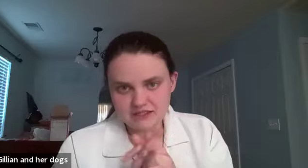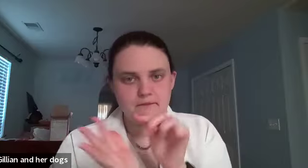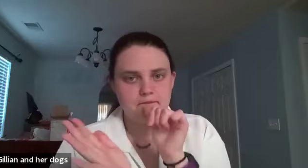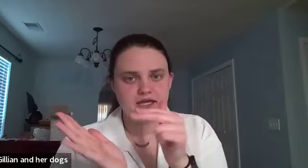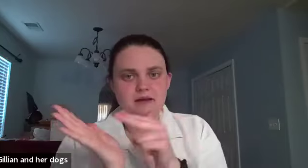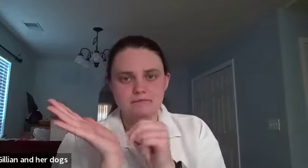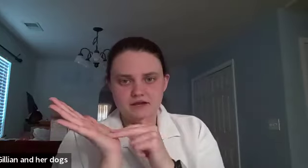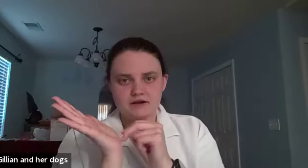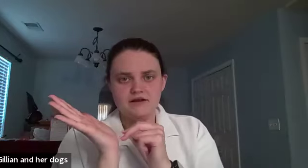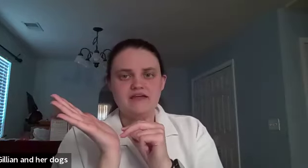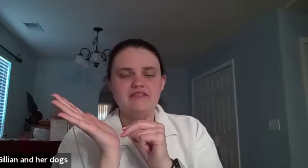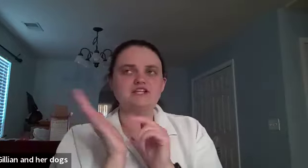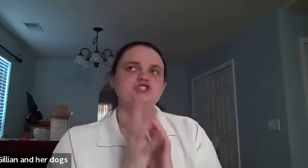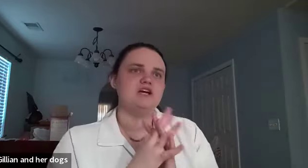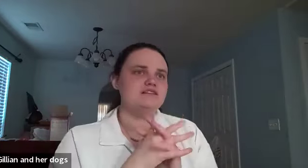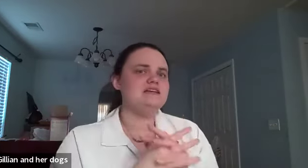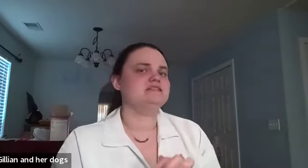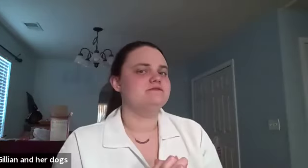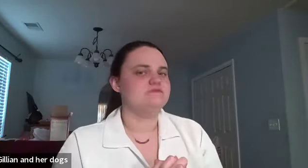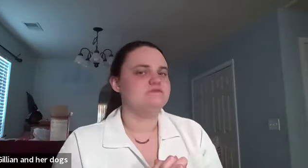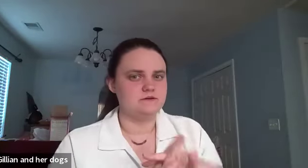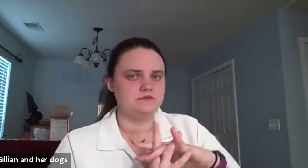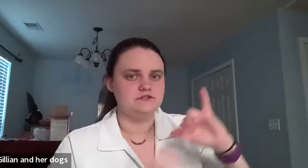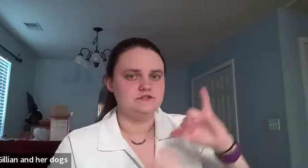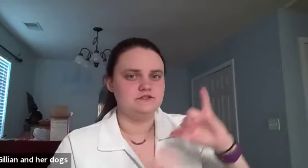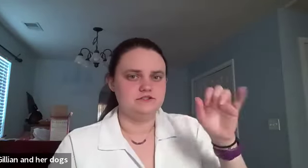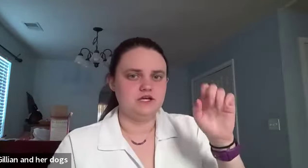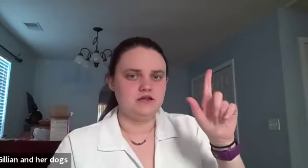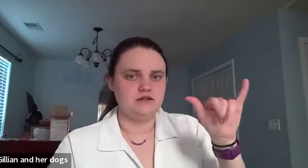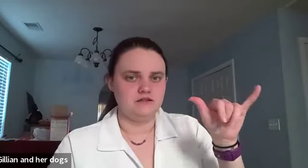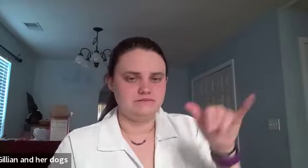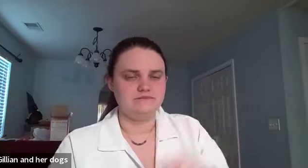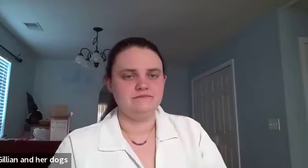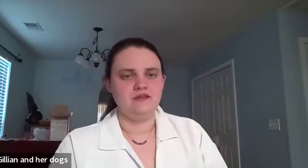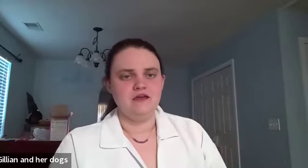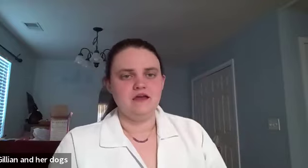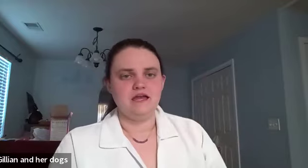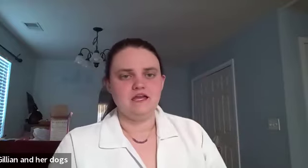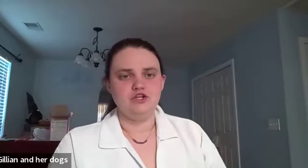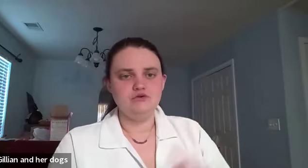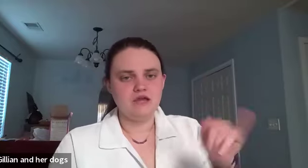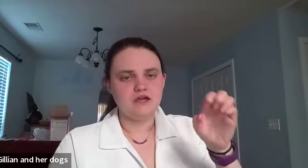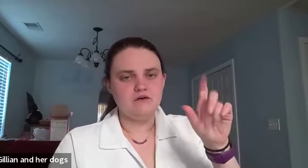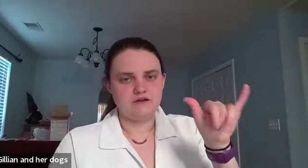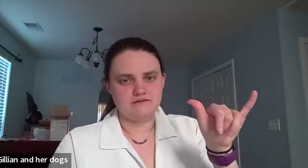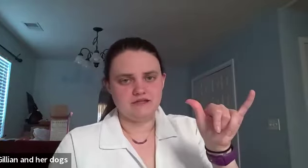jelly, peanut butter, and then jelly is fingerspell, jelly. And you can go very